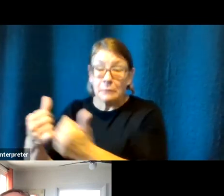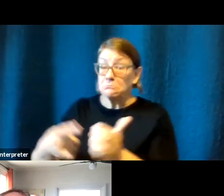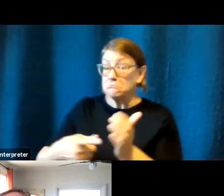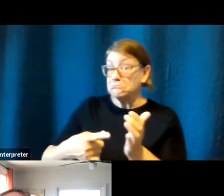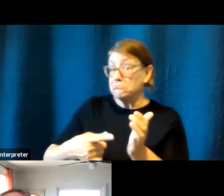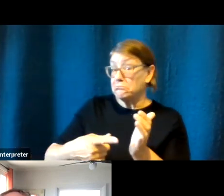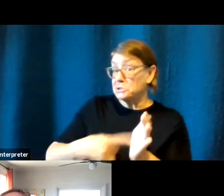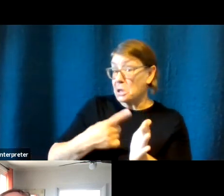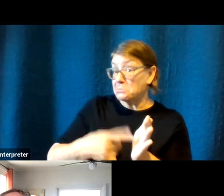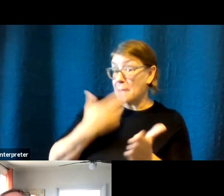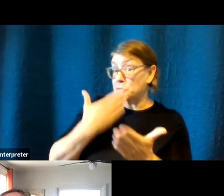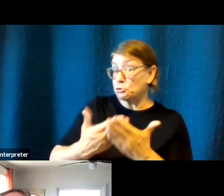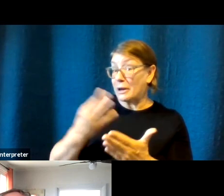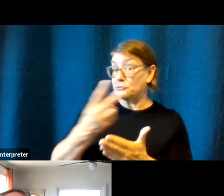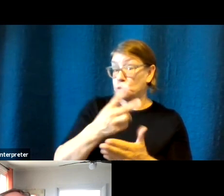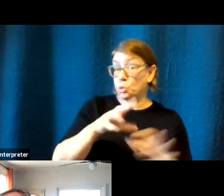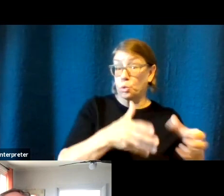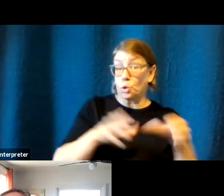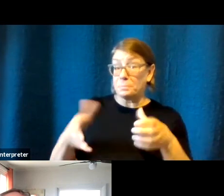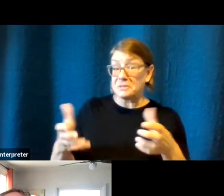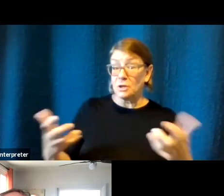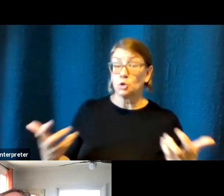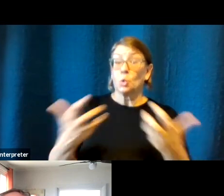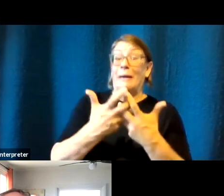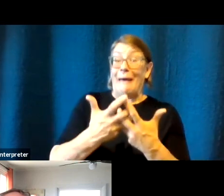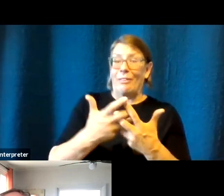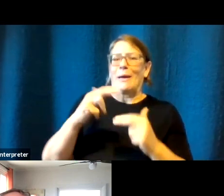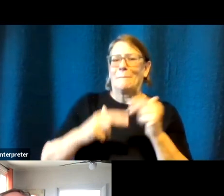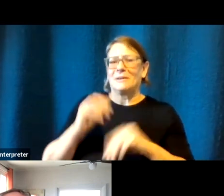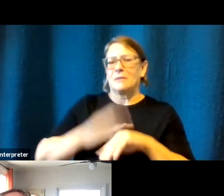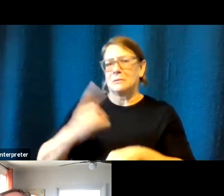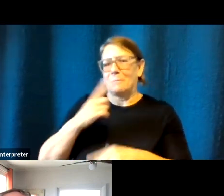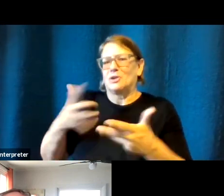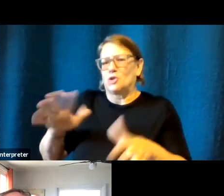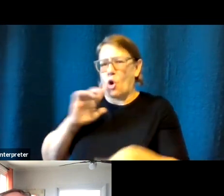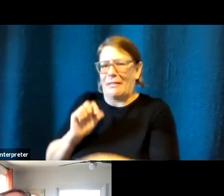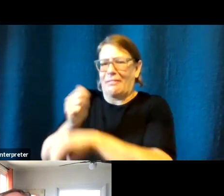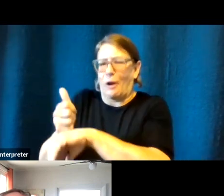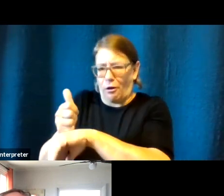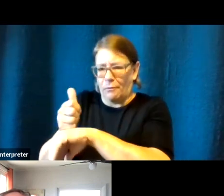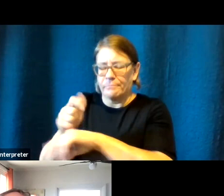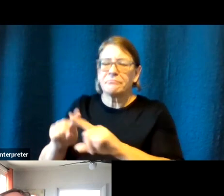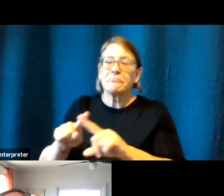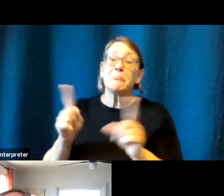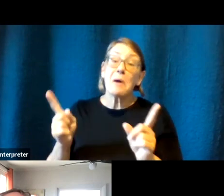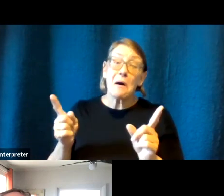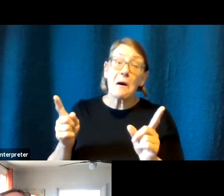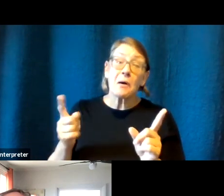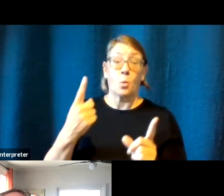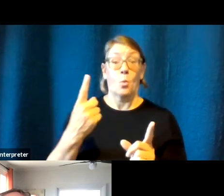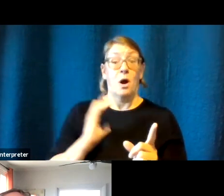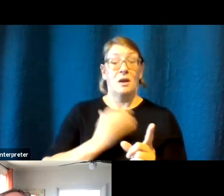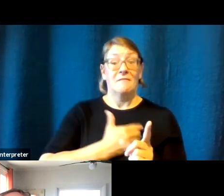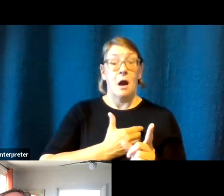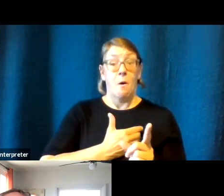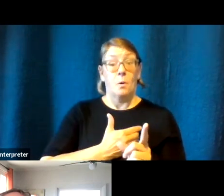you can bring two groups together and build on something that's already there. But one of our